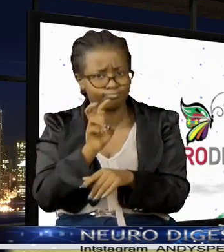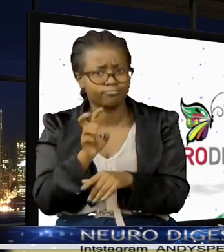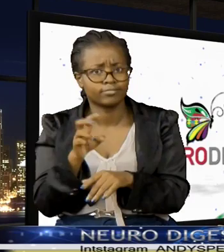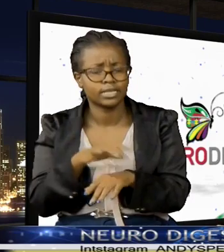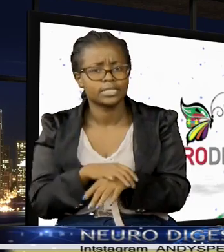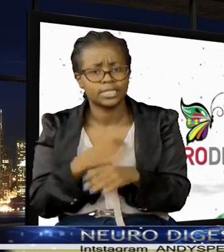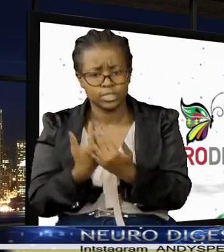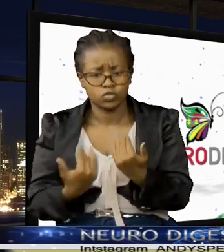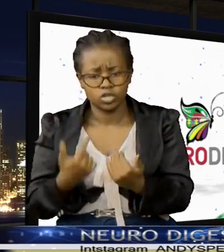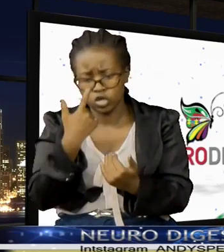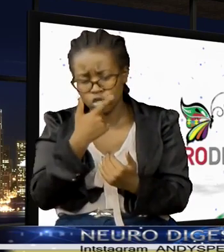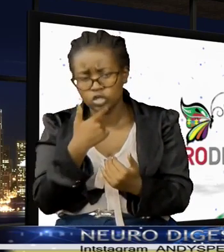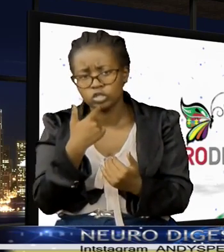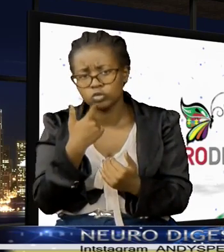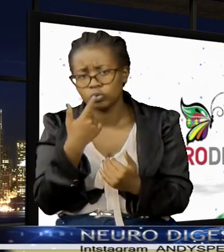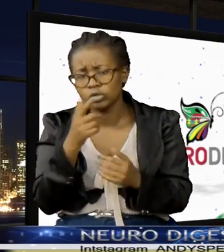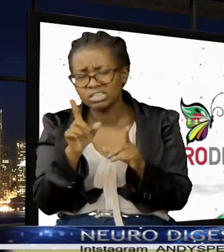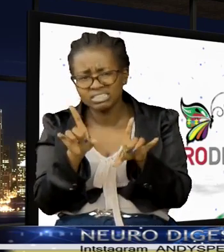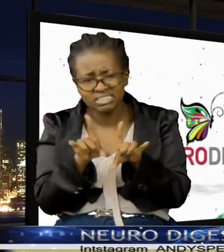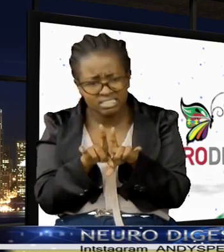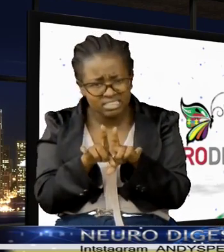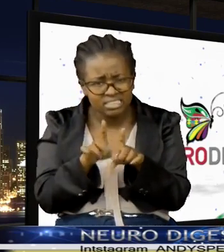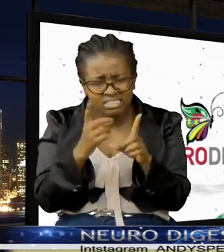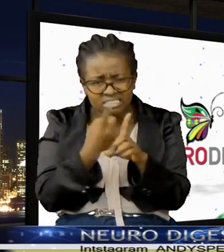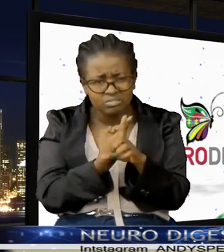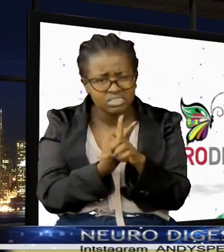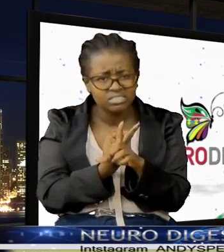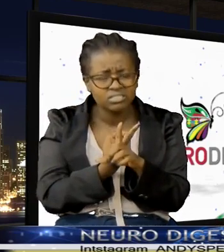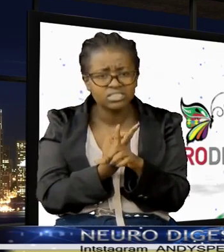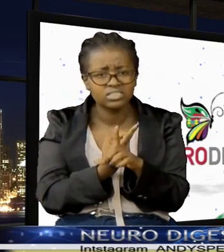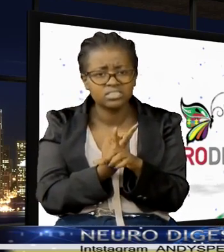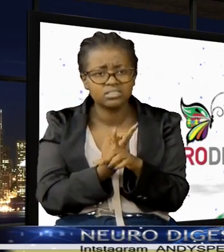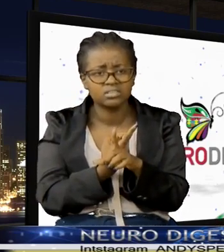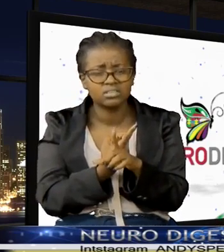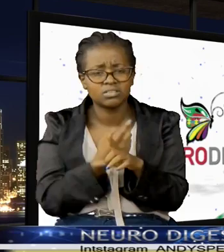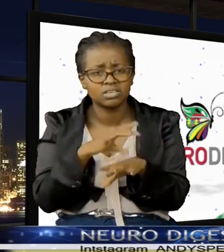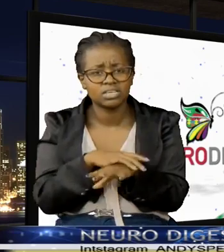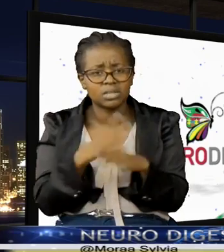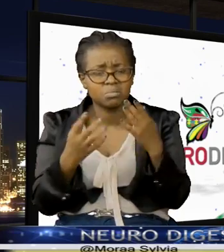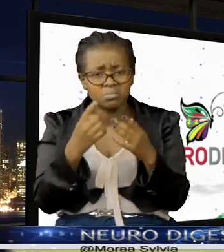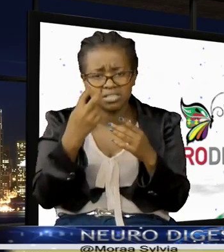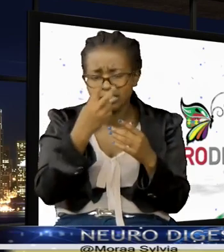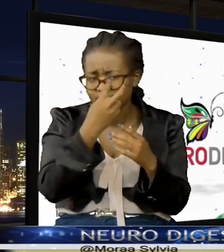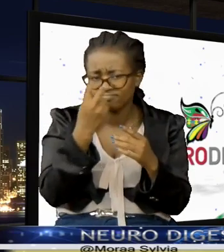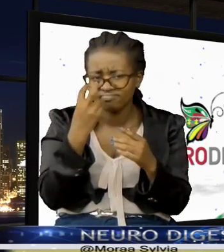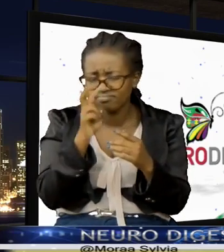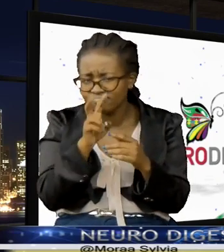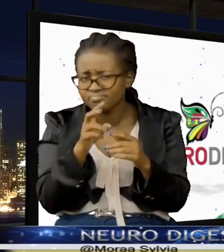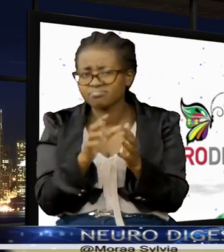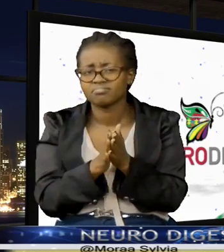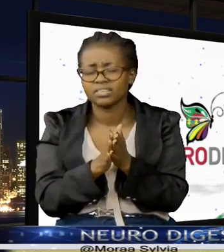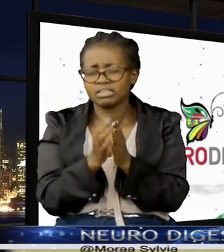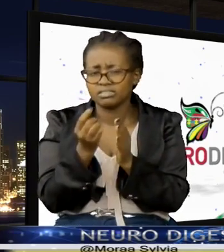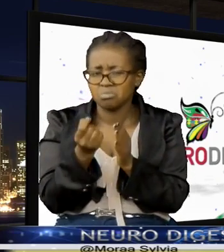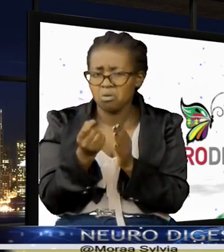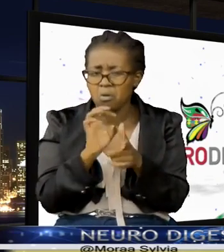out that the children look a bit different. They will be flat-faced. You will find that their eyes will be a bit slit,